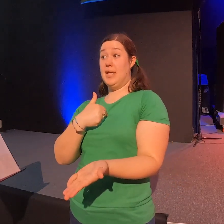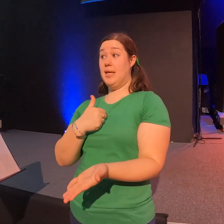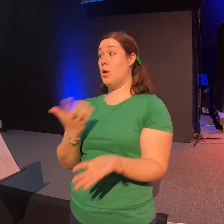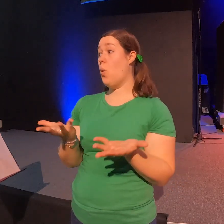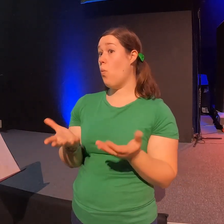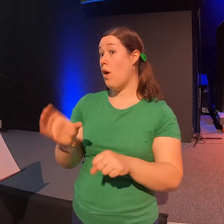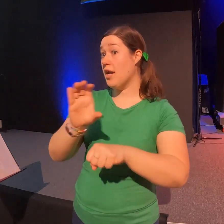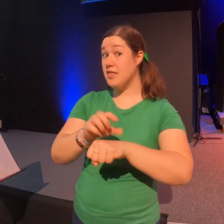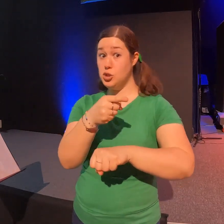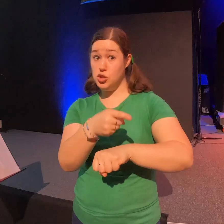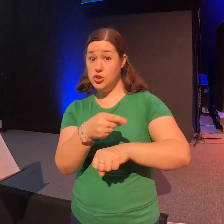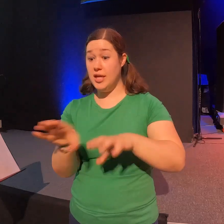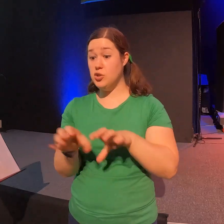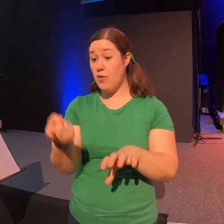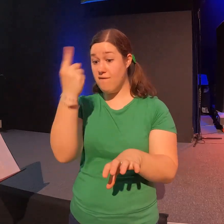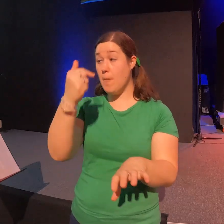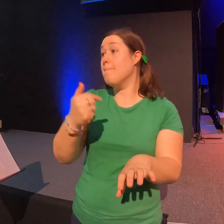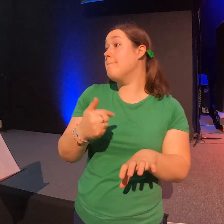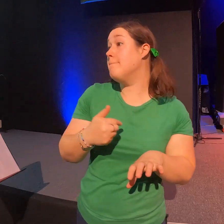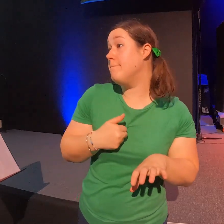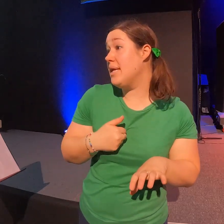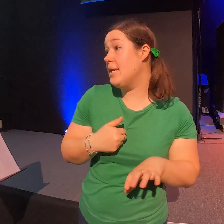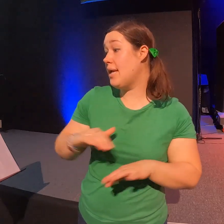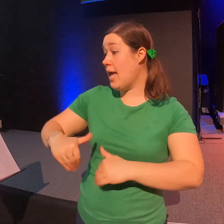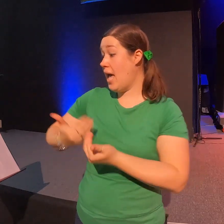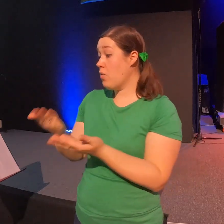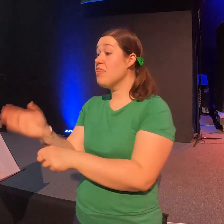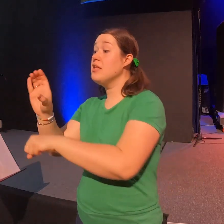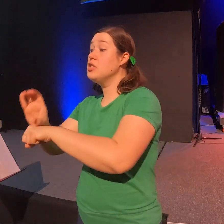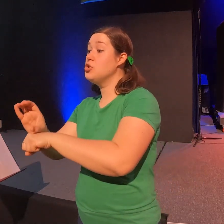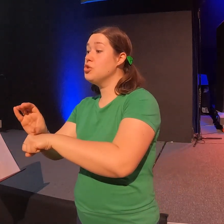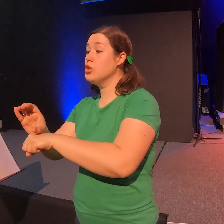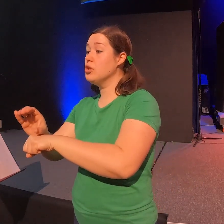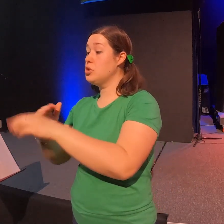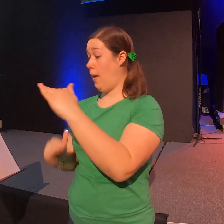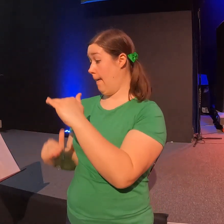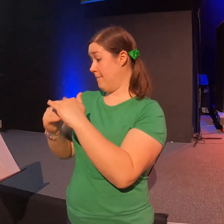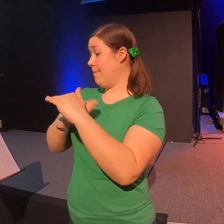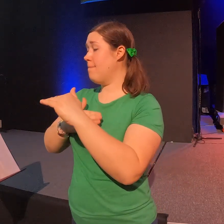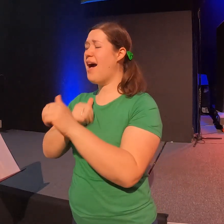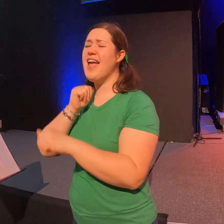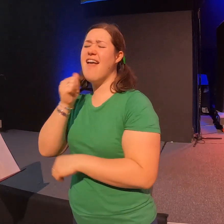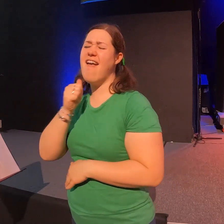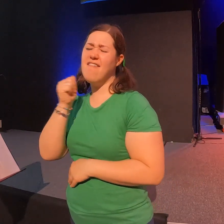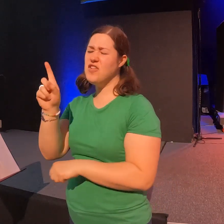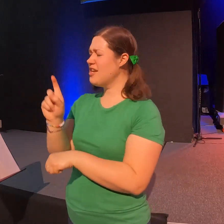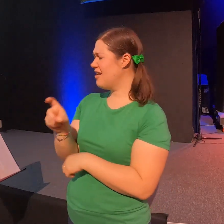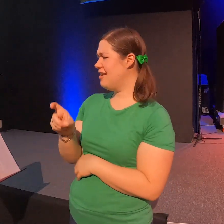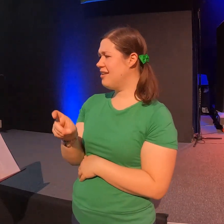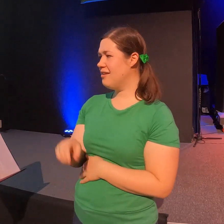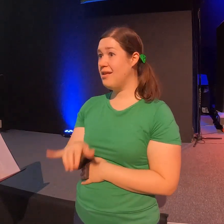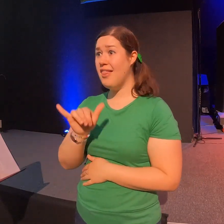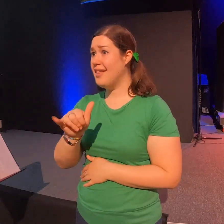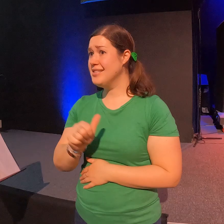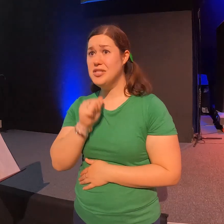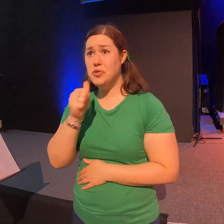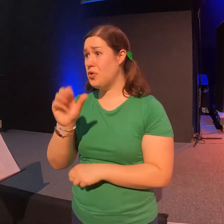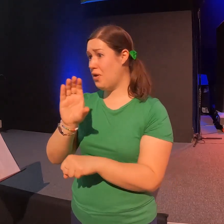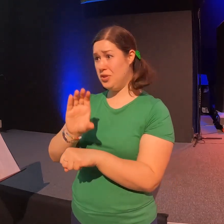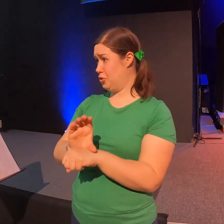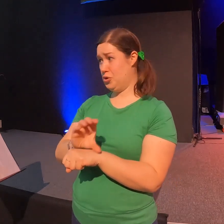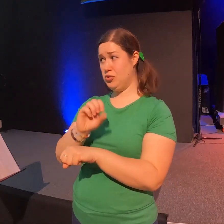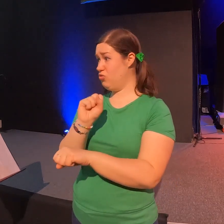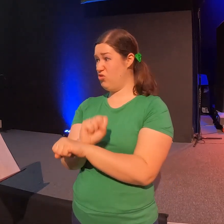do for me? How can the church meet my every need? That is not the church. The church does not exist